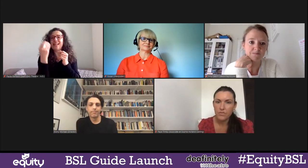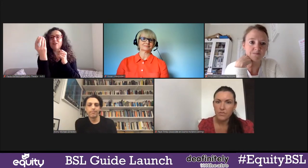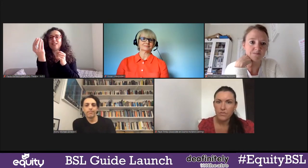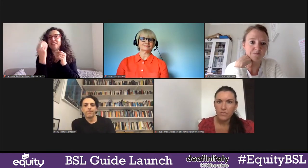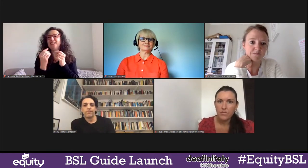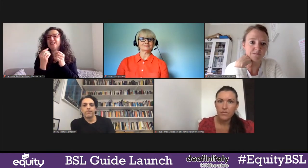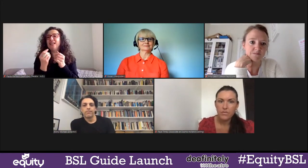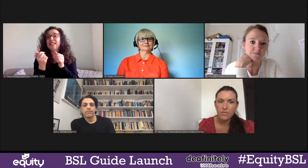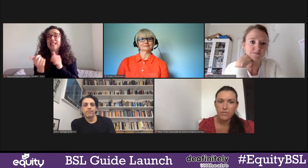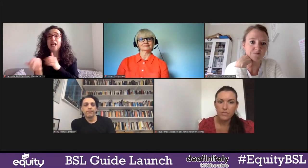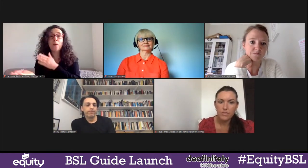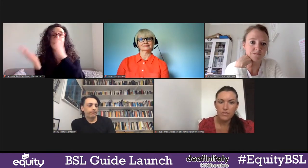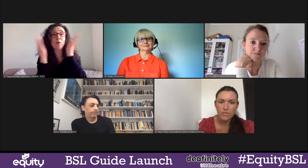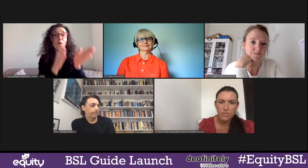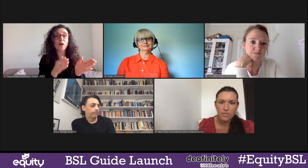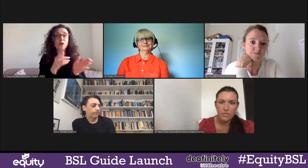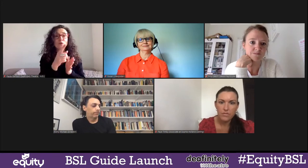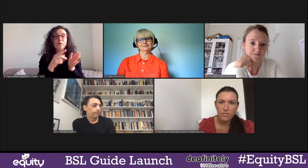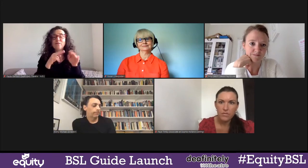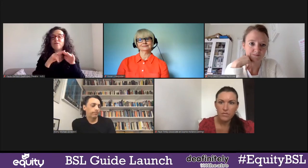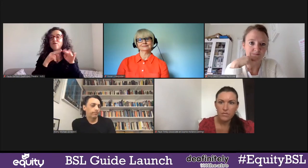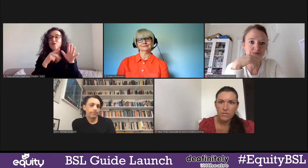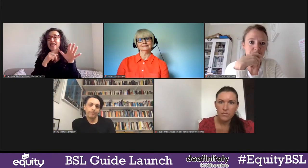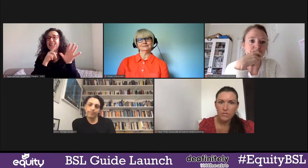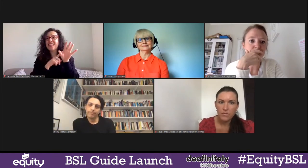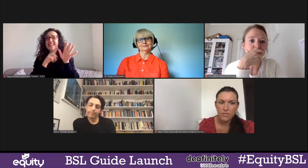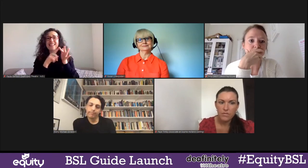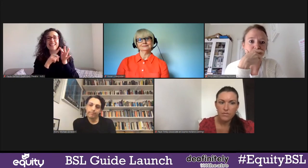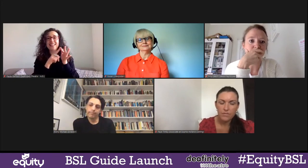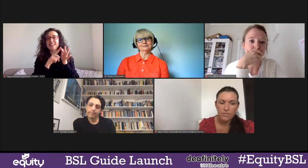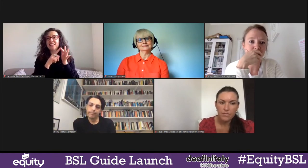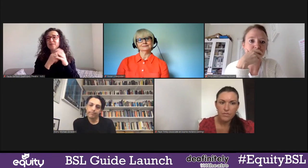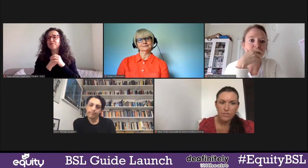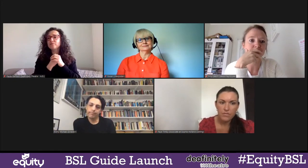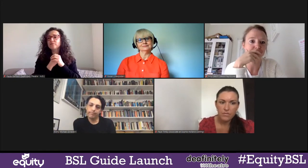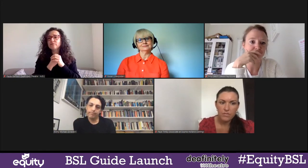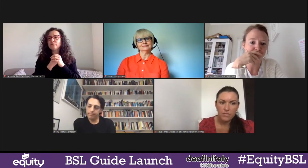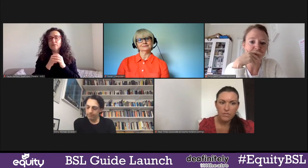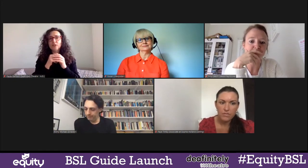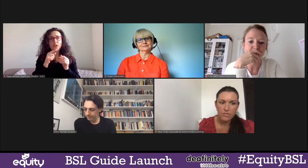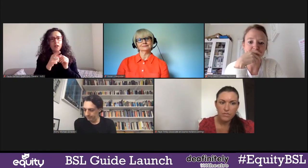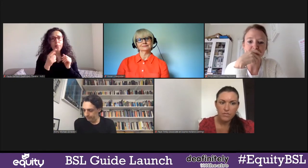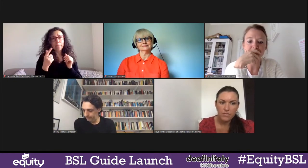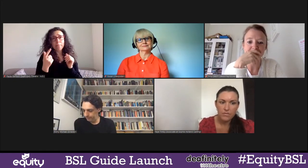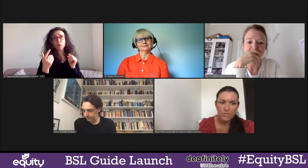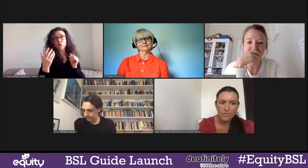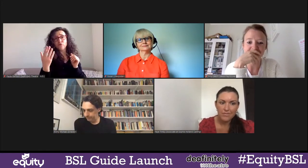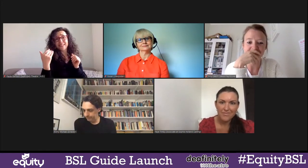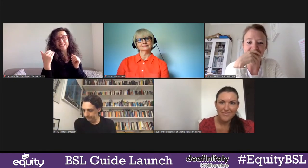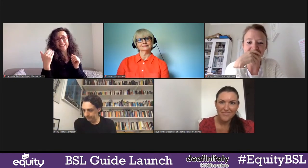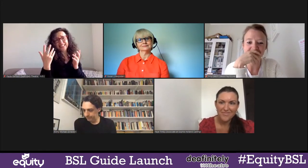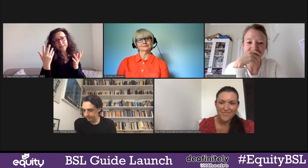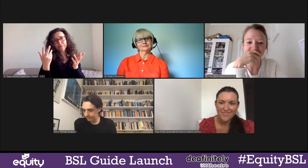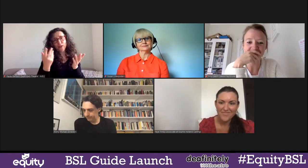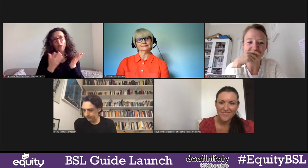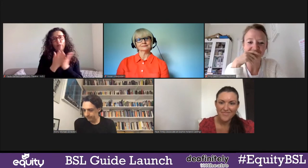you, Kerry, for sharing that. I'm now going to pass on to Faye. Welcome, Faye, and thank you so much for joining this